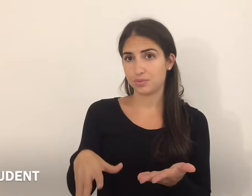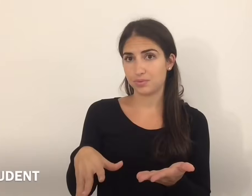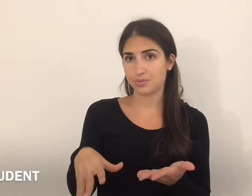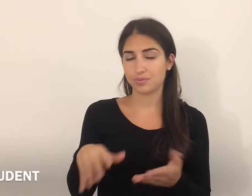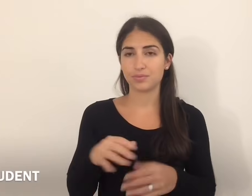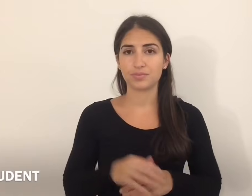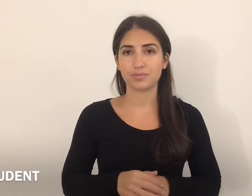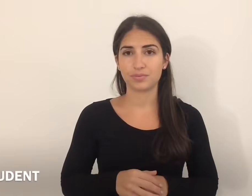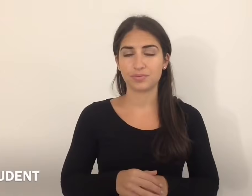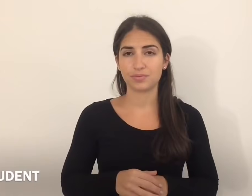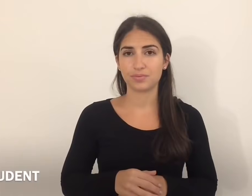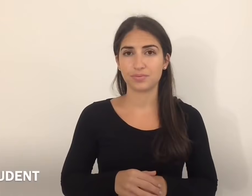Student.